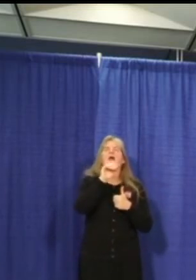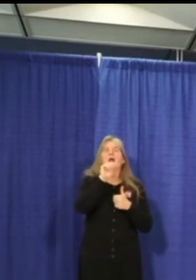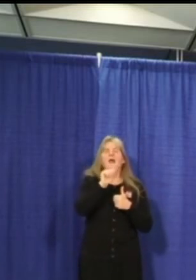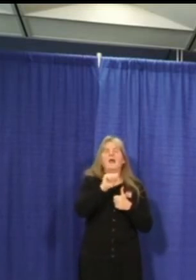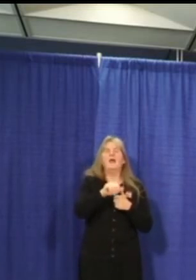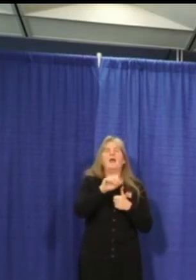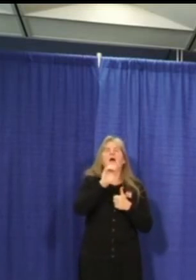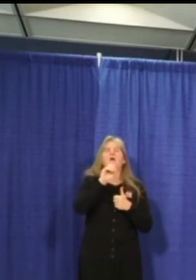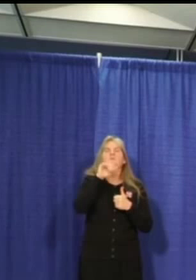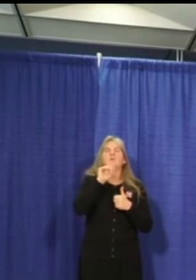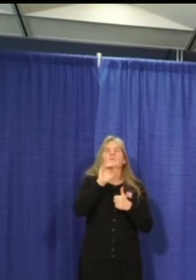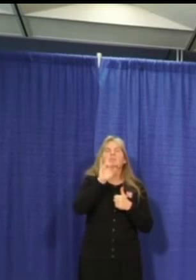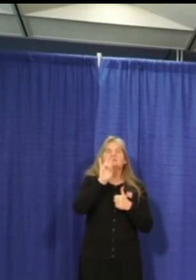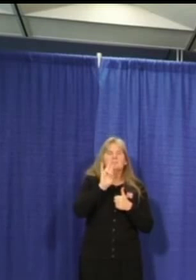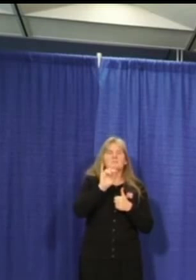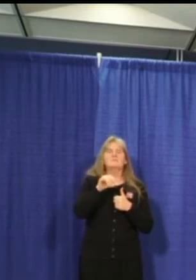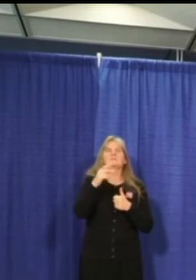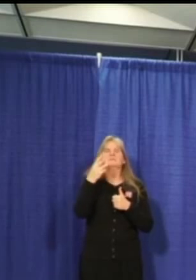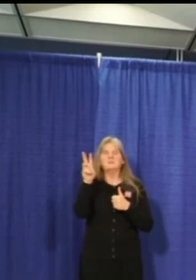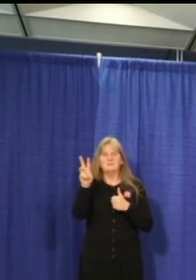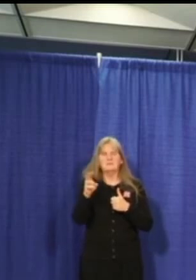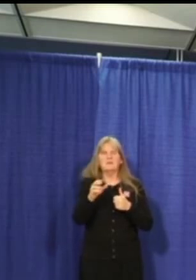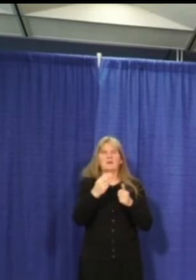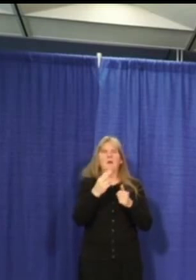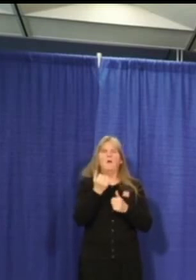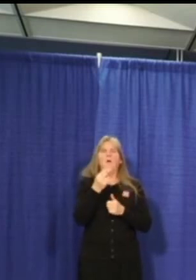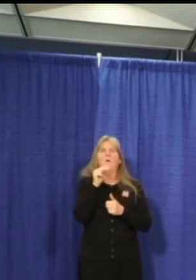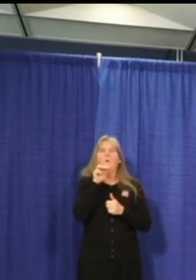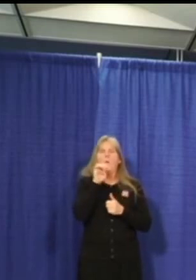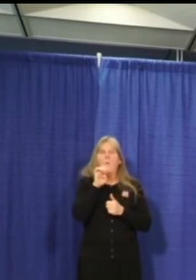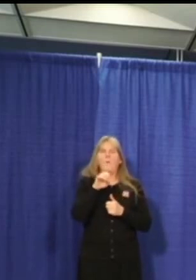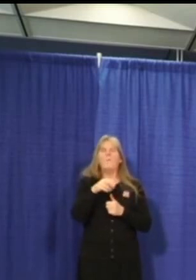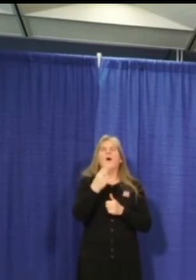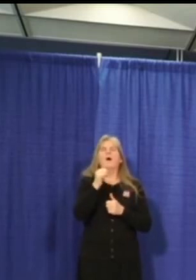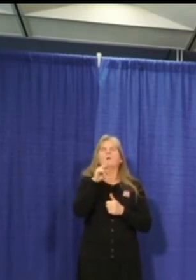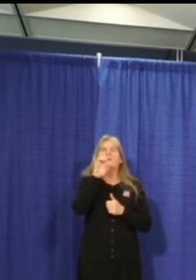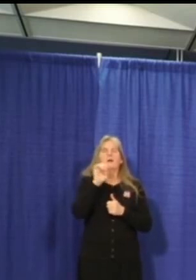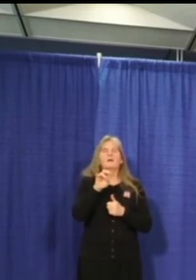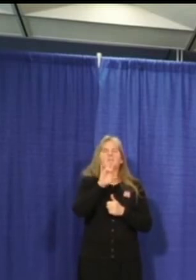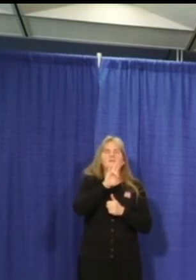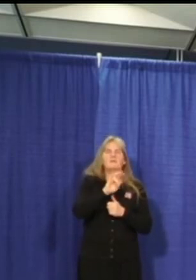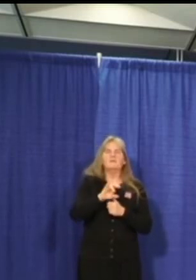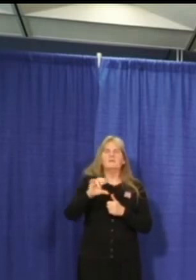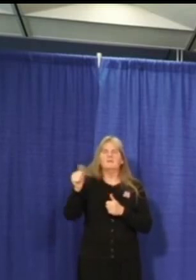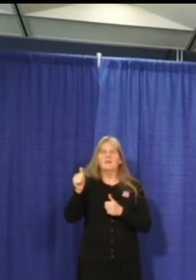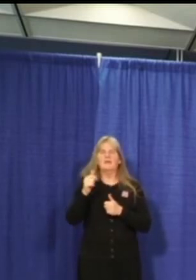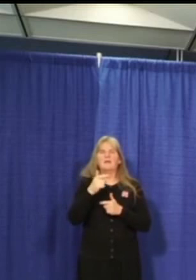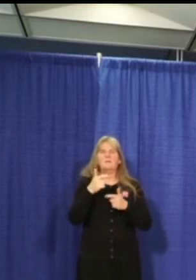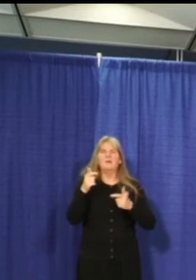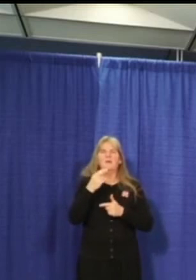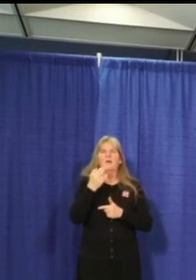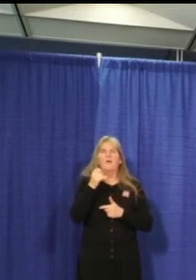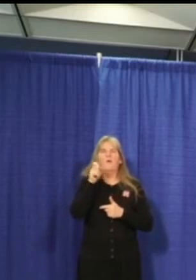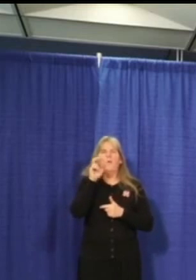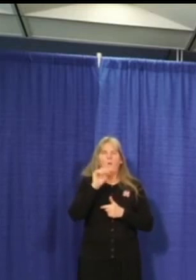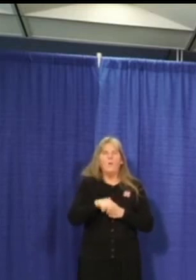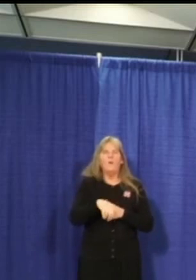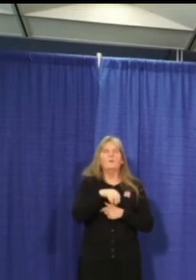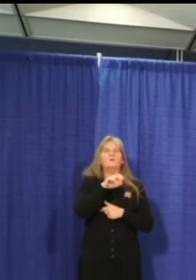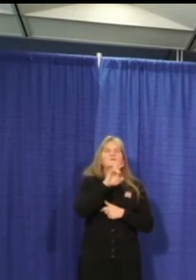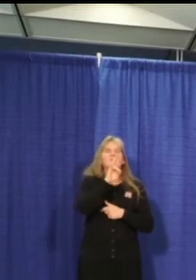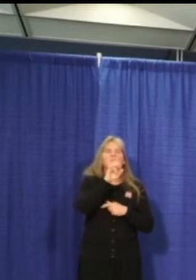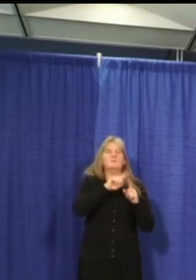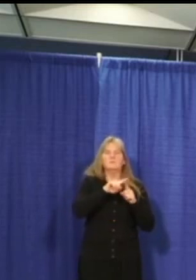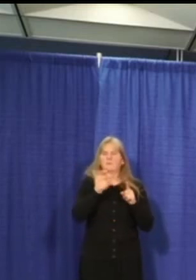16th, Home Hardware, October 7th and 10th, and the Bighorn Motel, October 9th, 7th